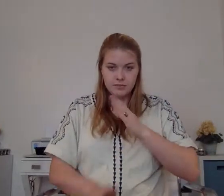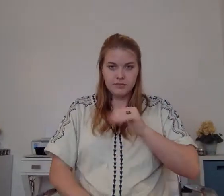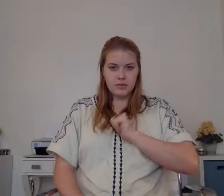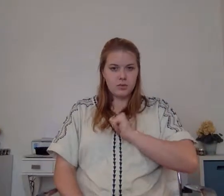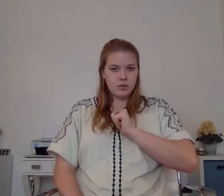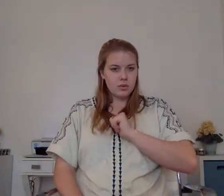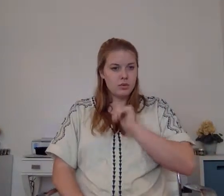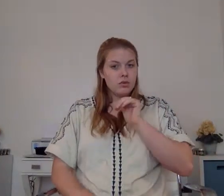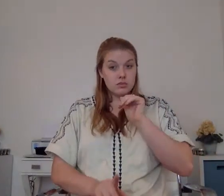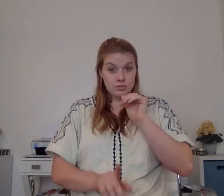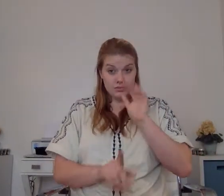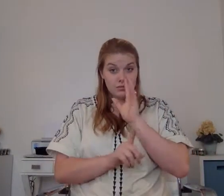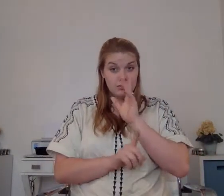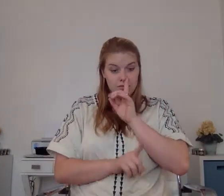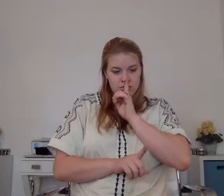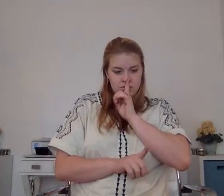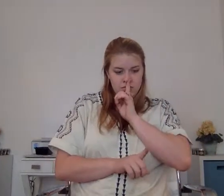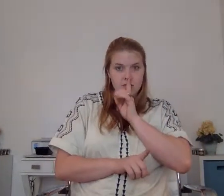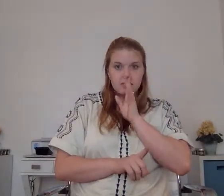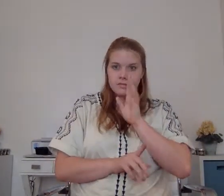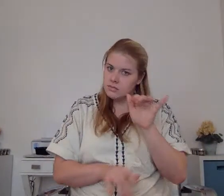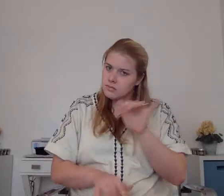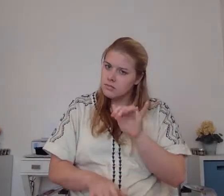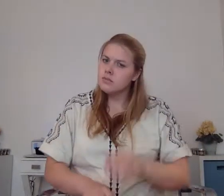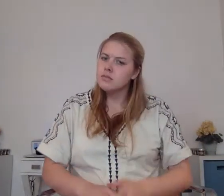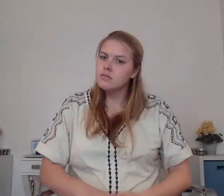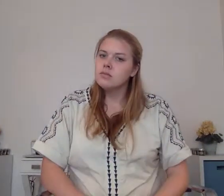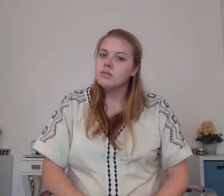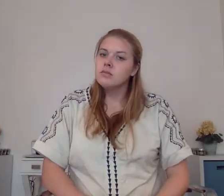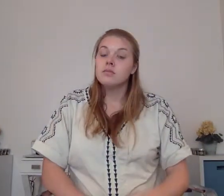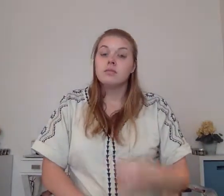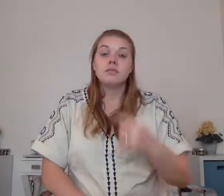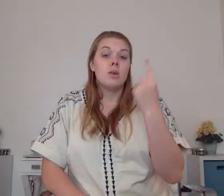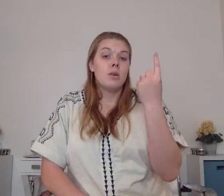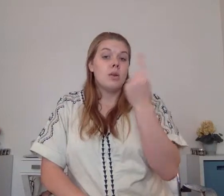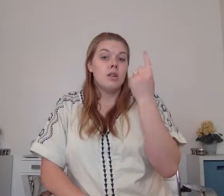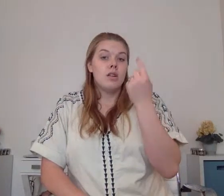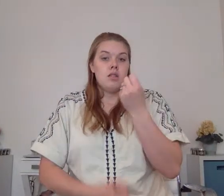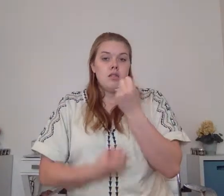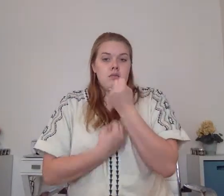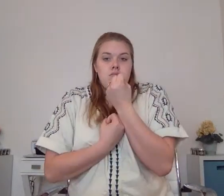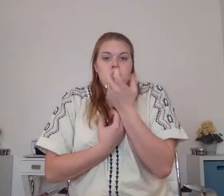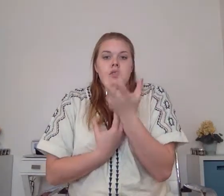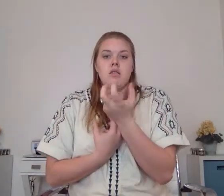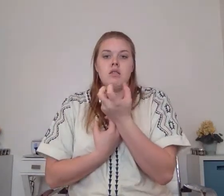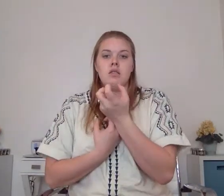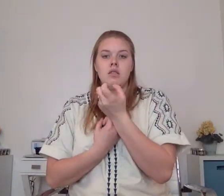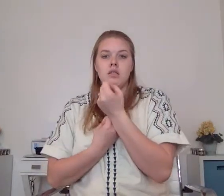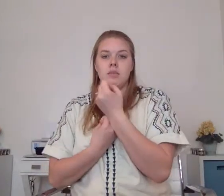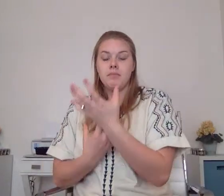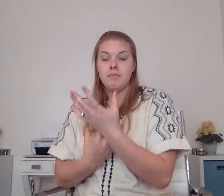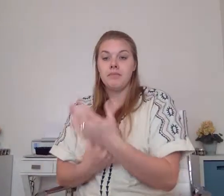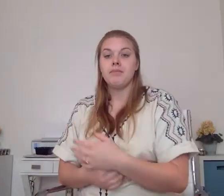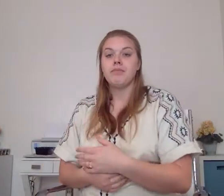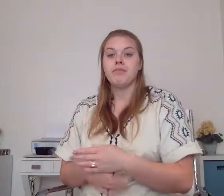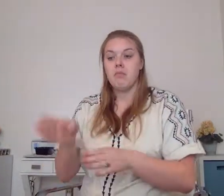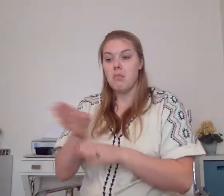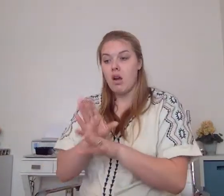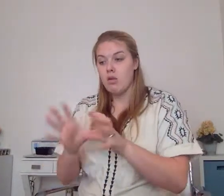silences. I have always been very vocal about and written extensively about minority rights, women's